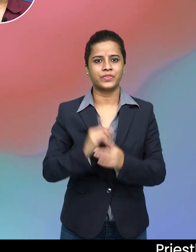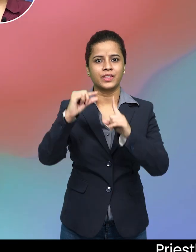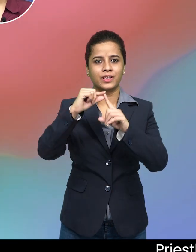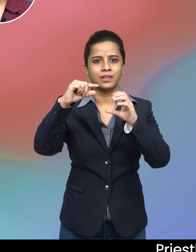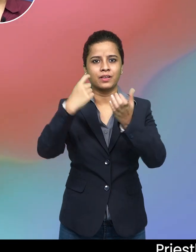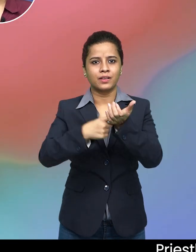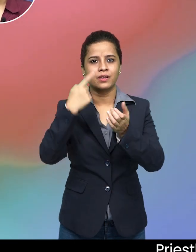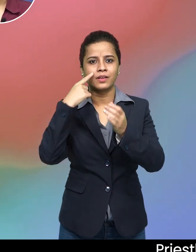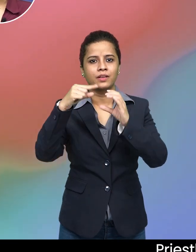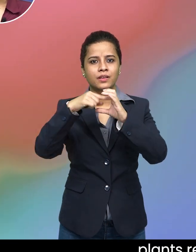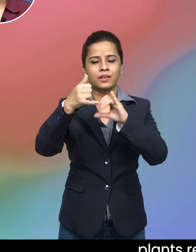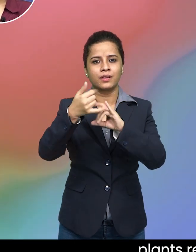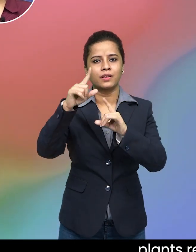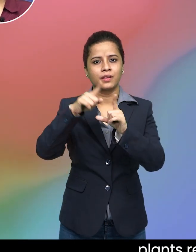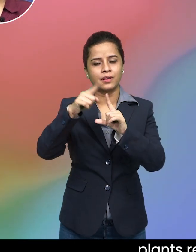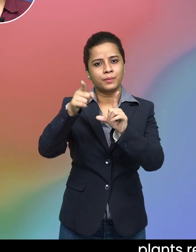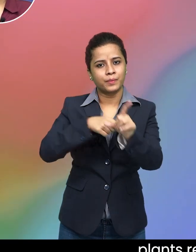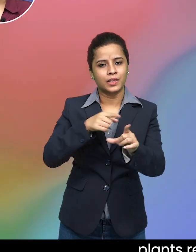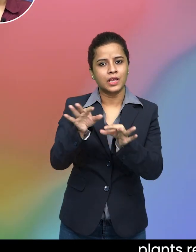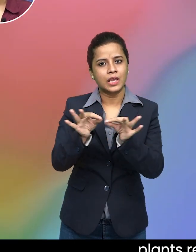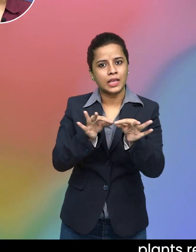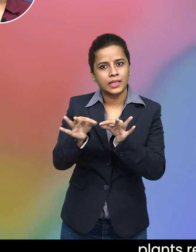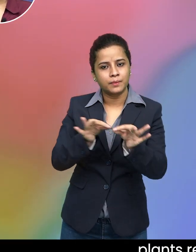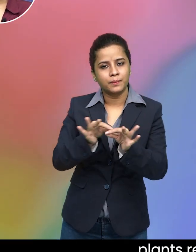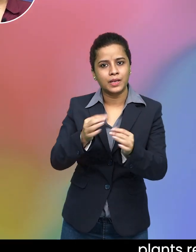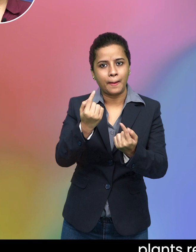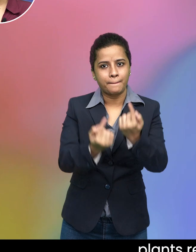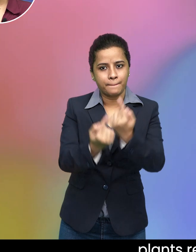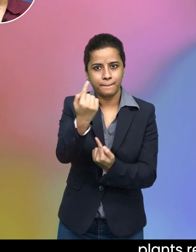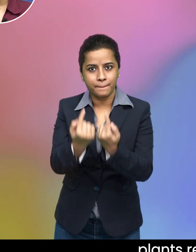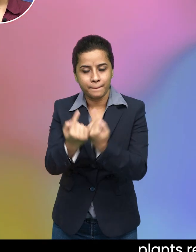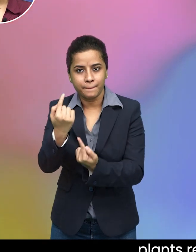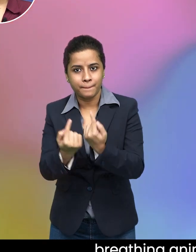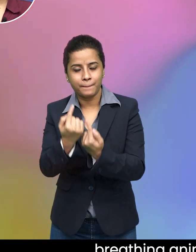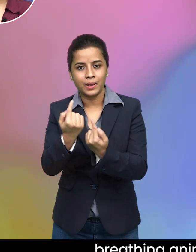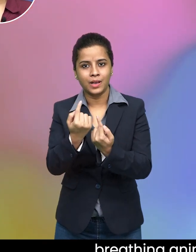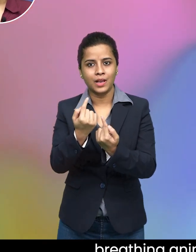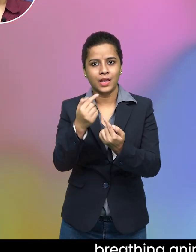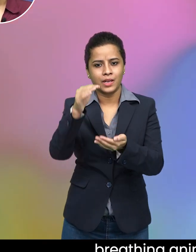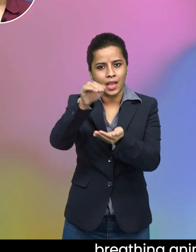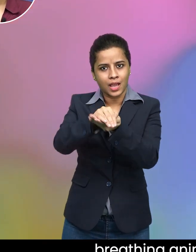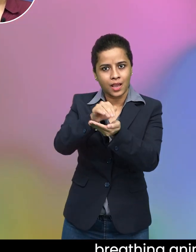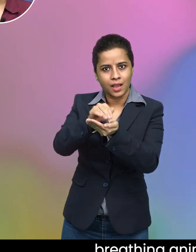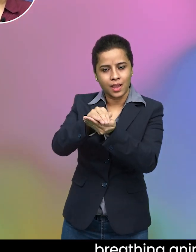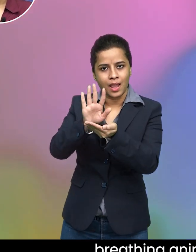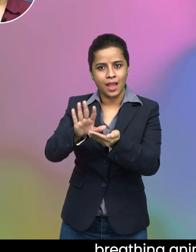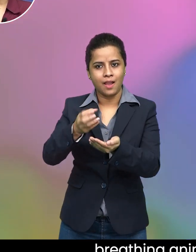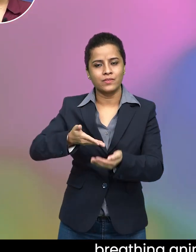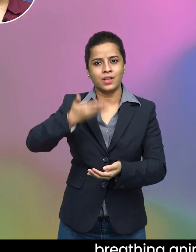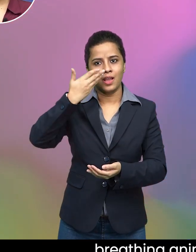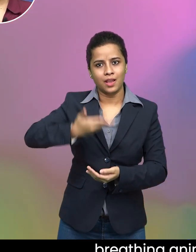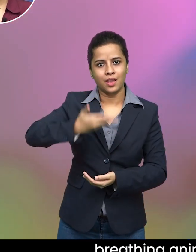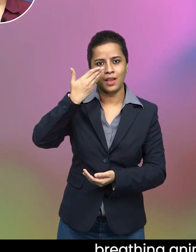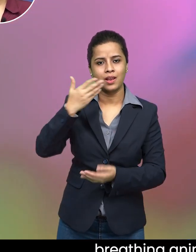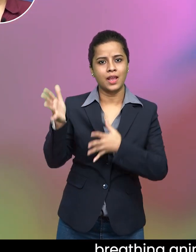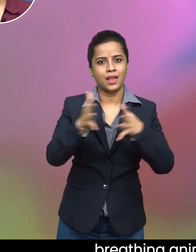Priestley explained that plants restore air removed by breathing animals and